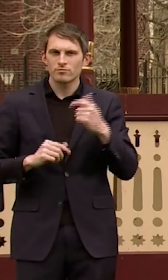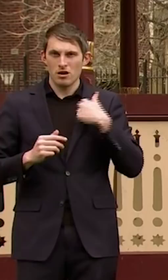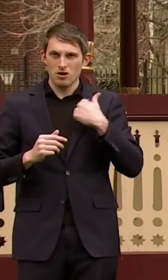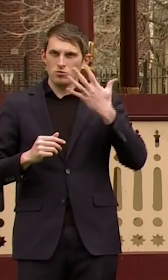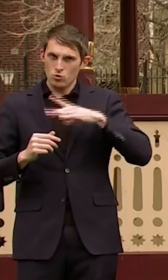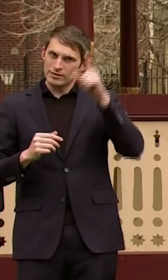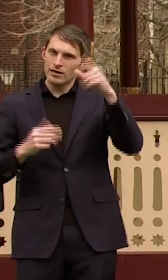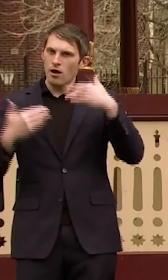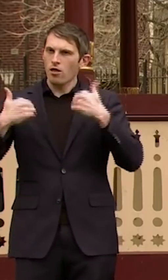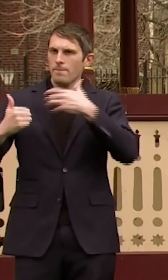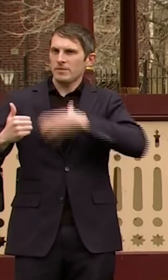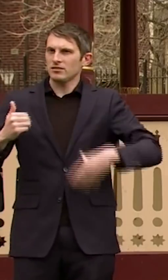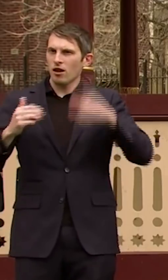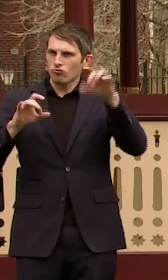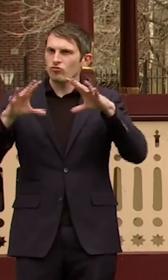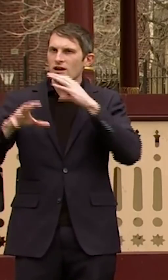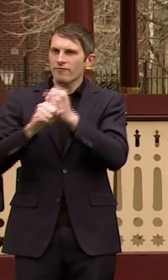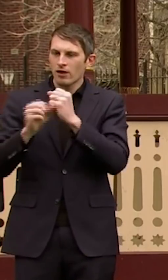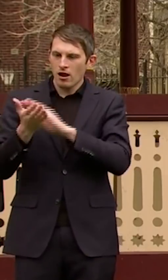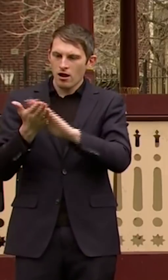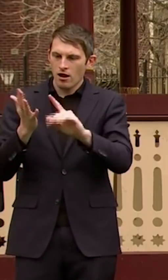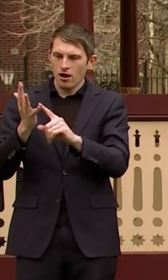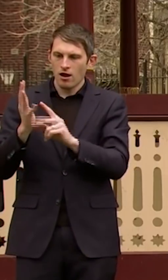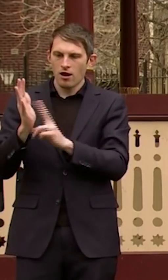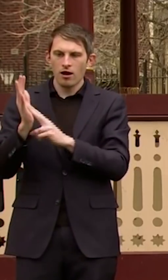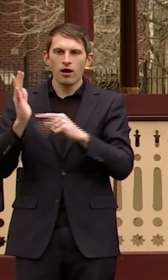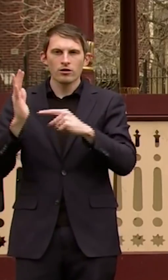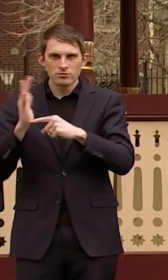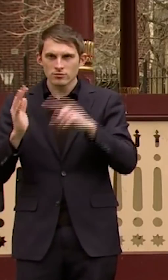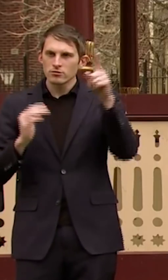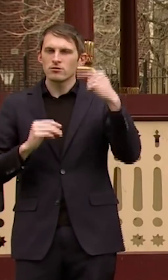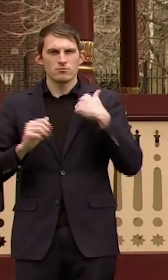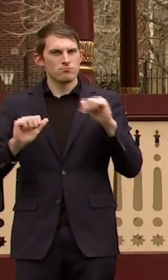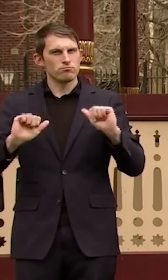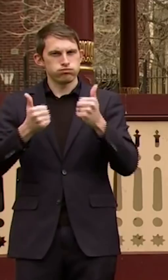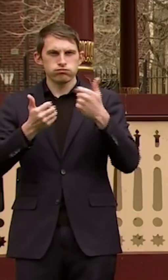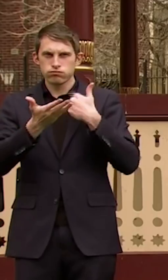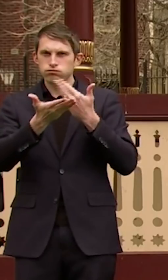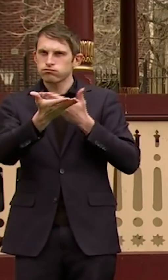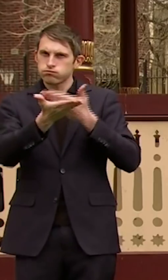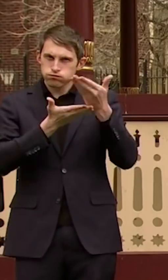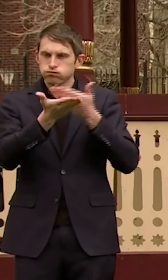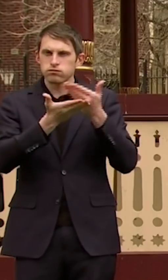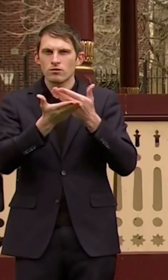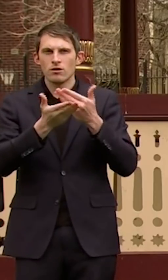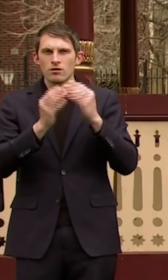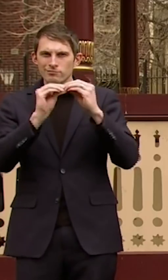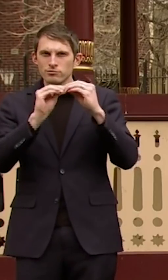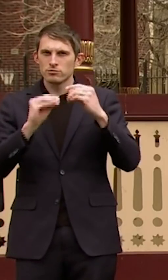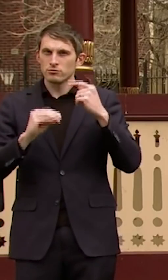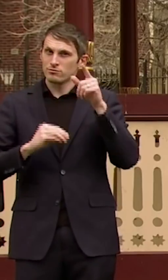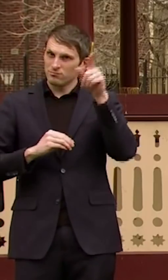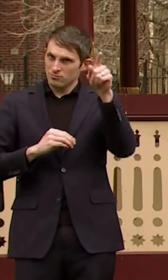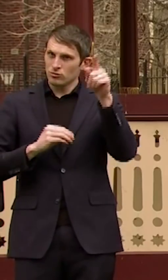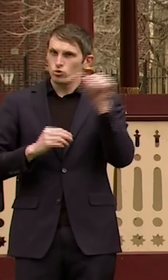Minister Hunt, who's got quite a lot to say, quite often, had a lot to say last year, for instance. I would hope that he would sit and answer all